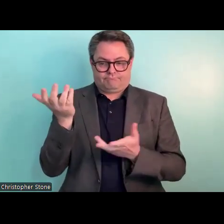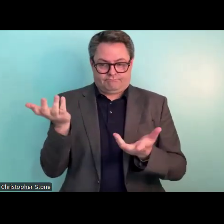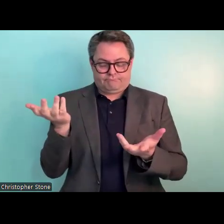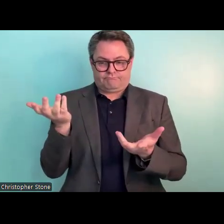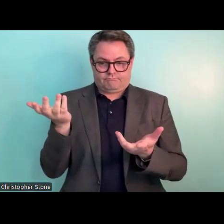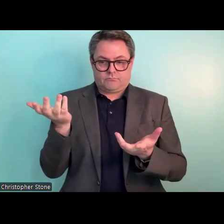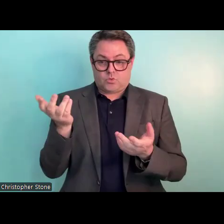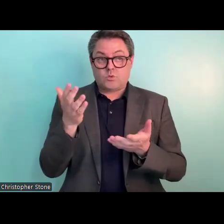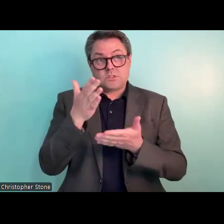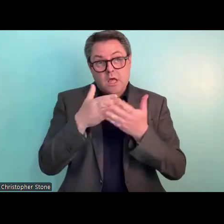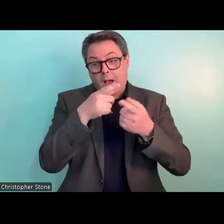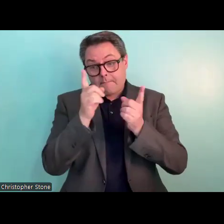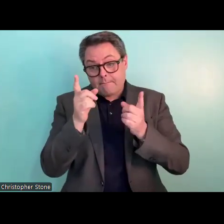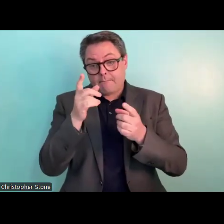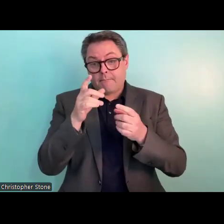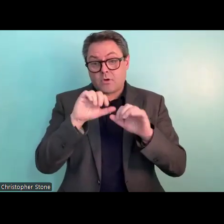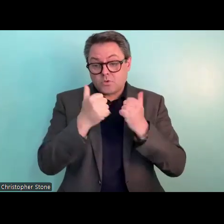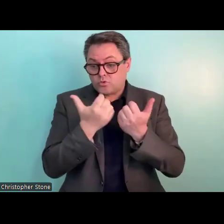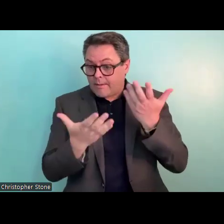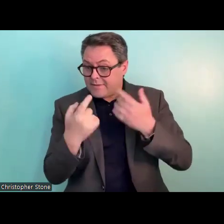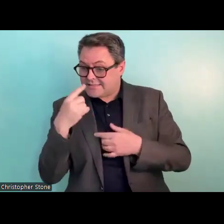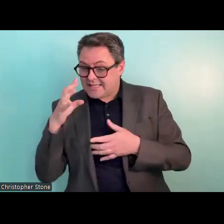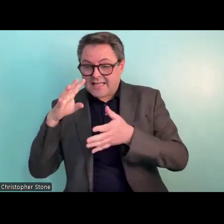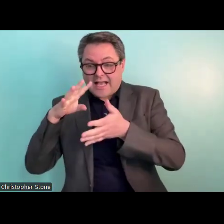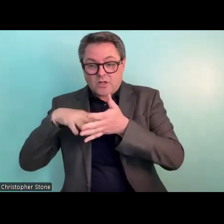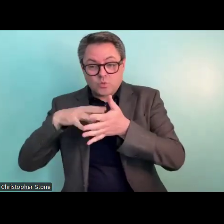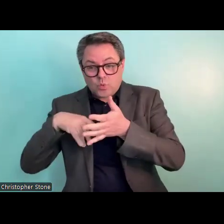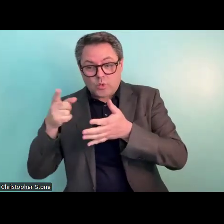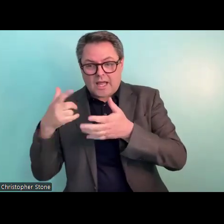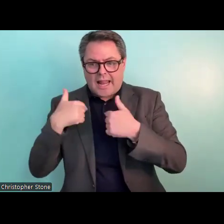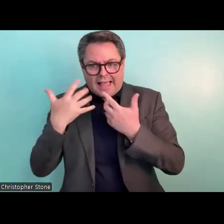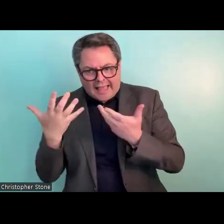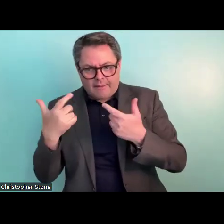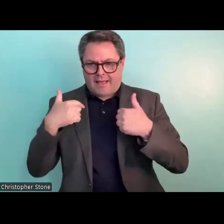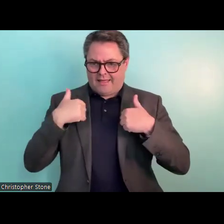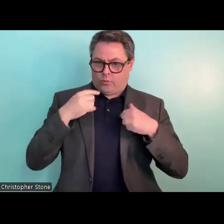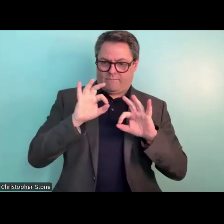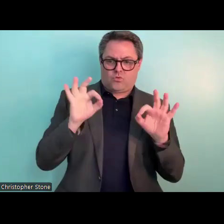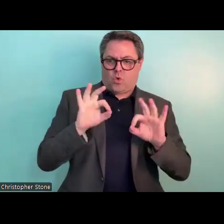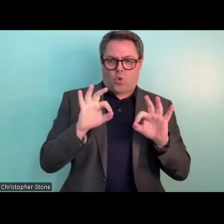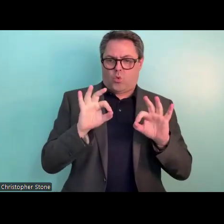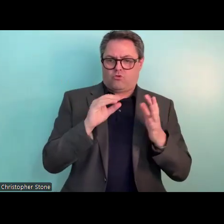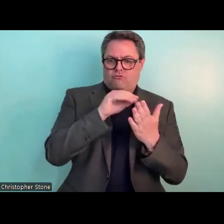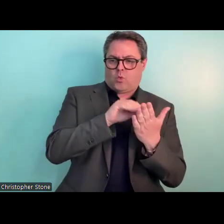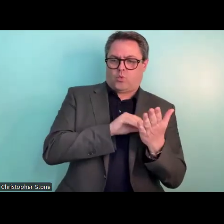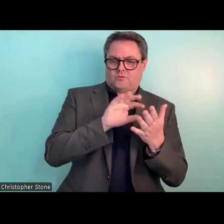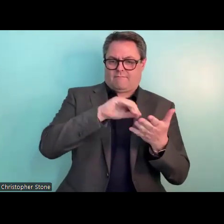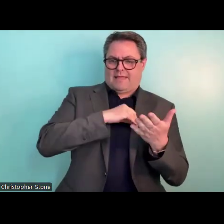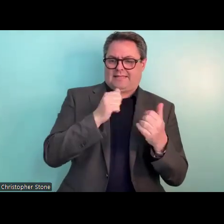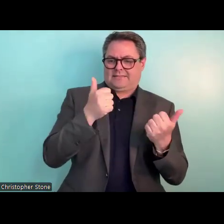So these are the ones that had paid up until the deadline, which was yesterday. It might be